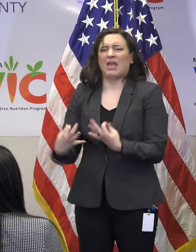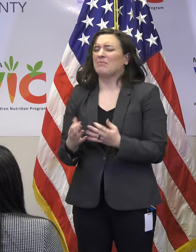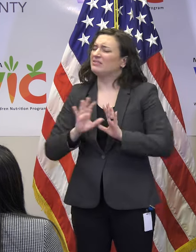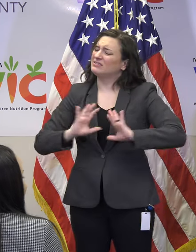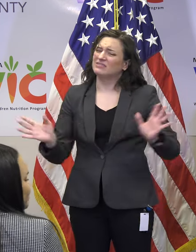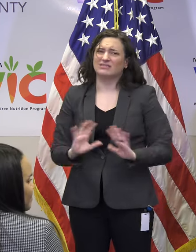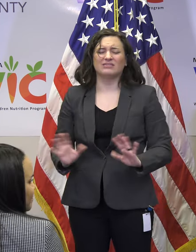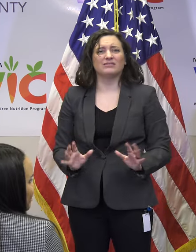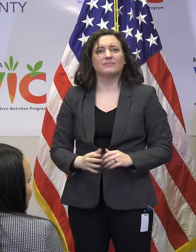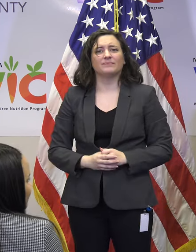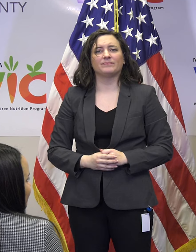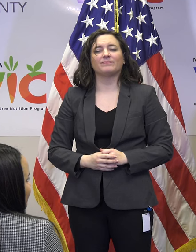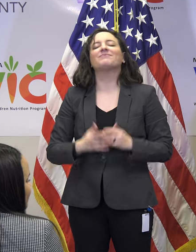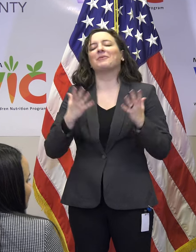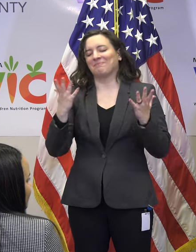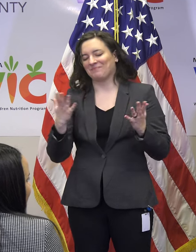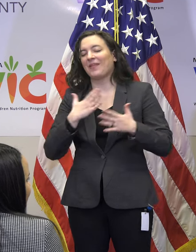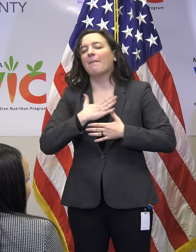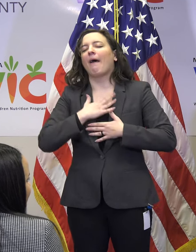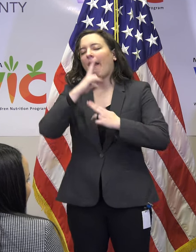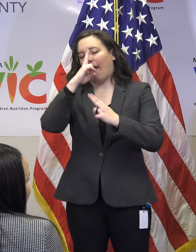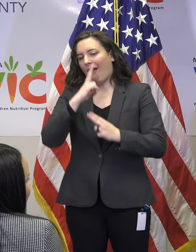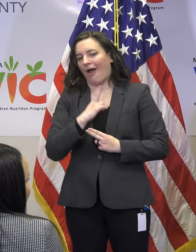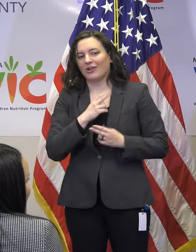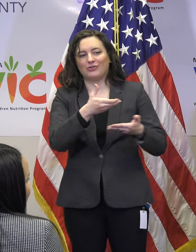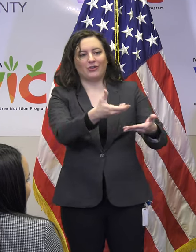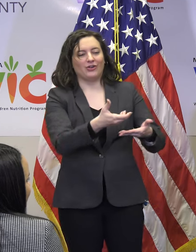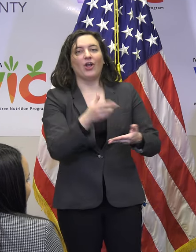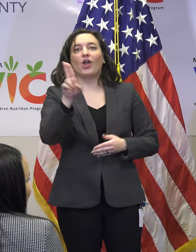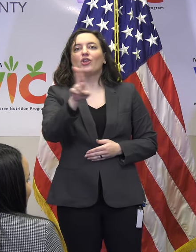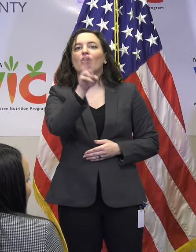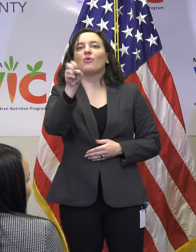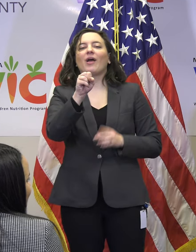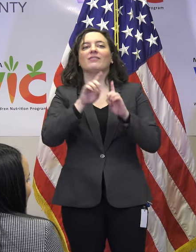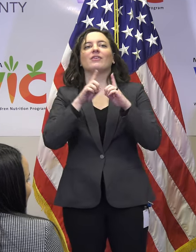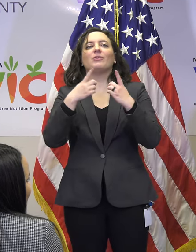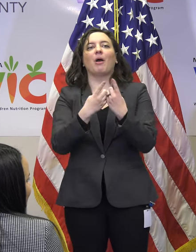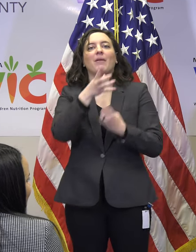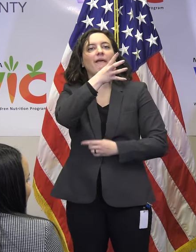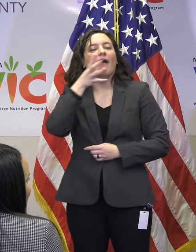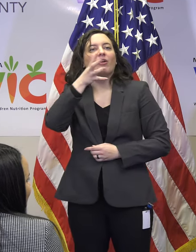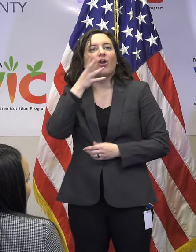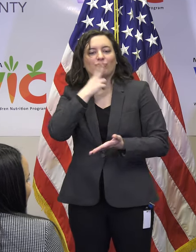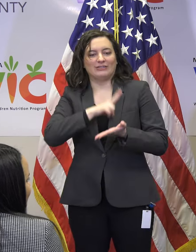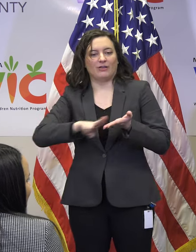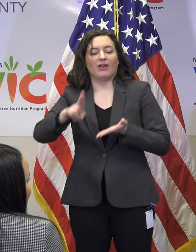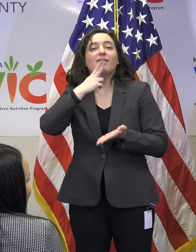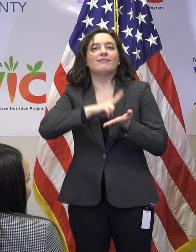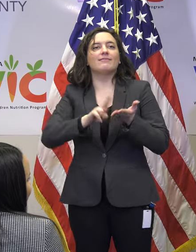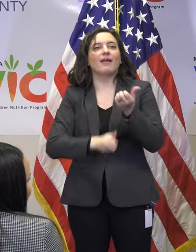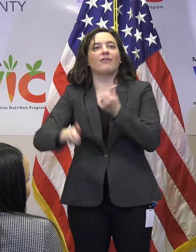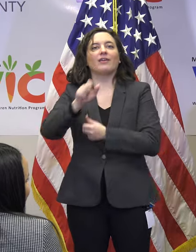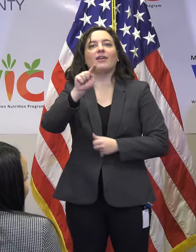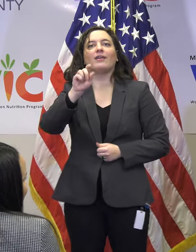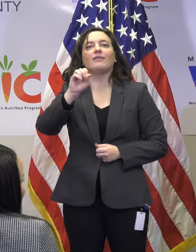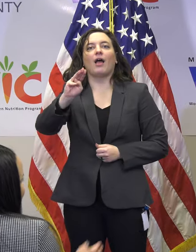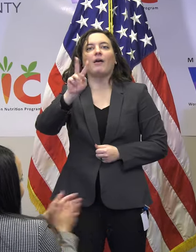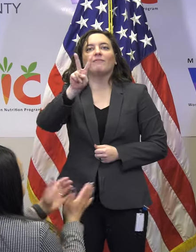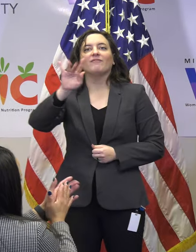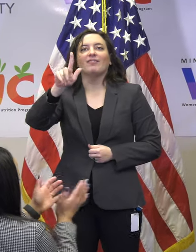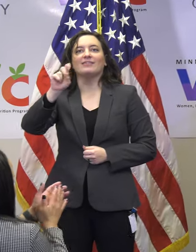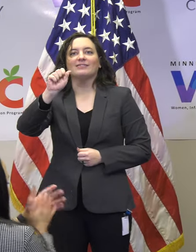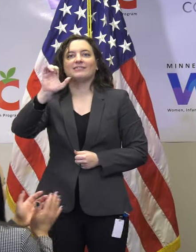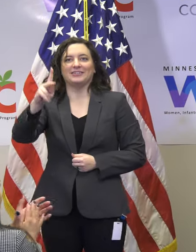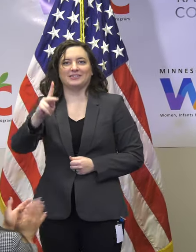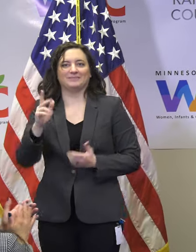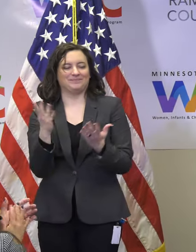now it is my honor to introduce United States Department of Agriculture Secretary, Secretary Tom Vilsack. Thank you,